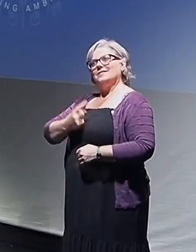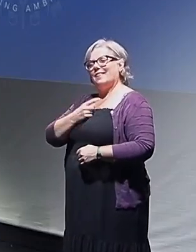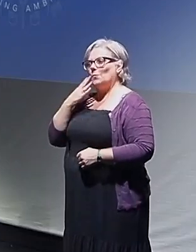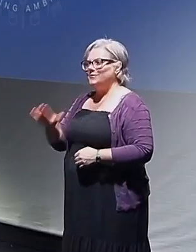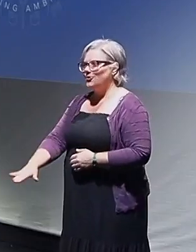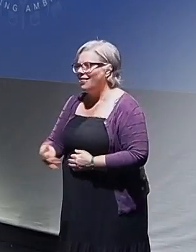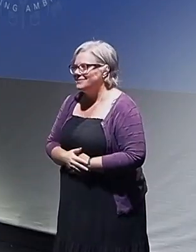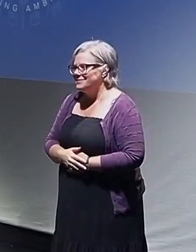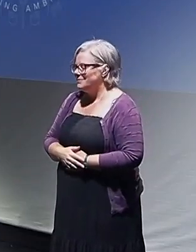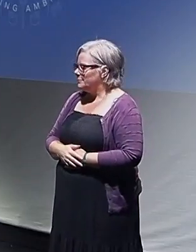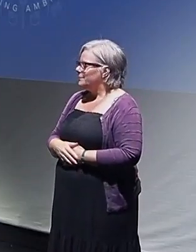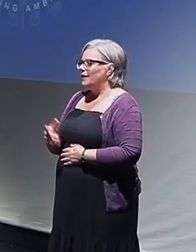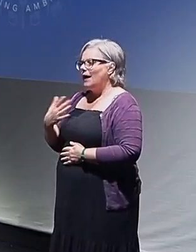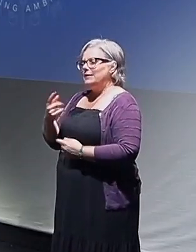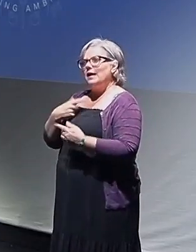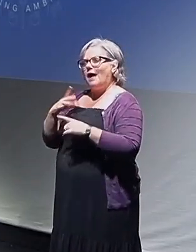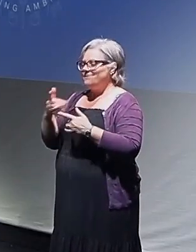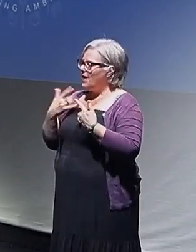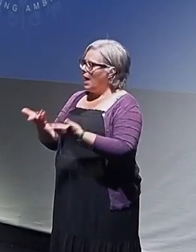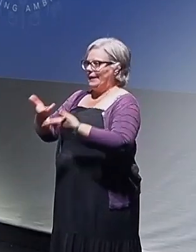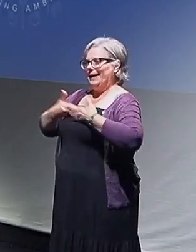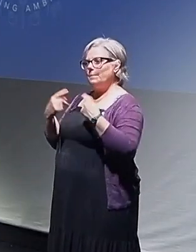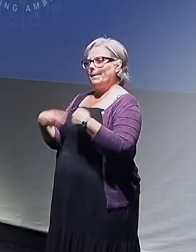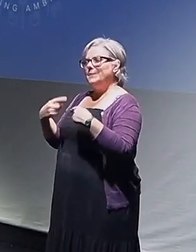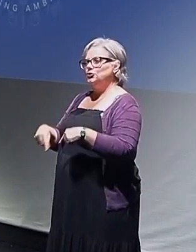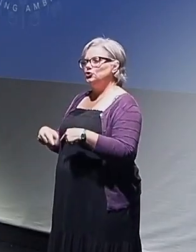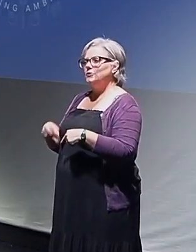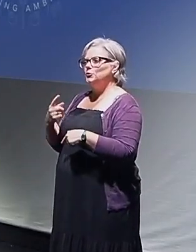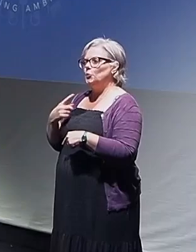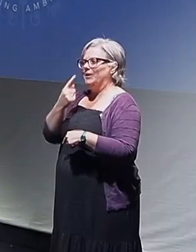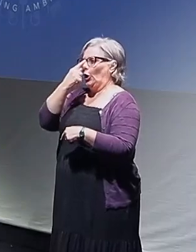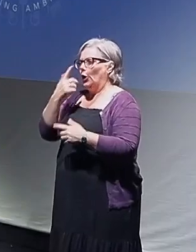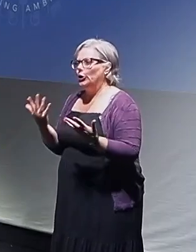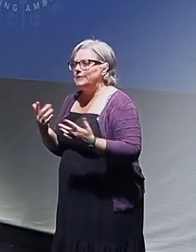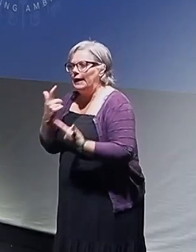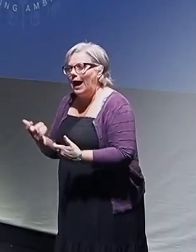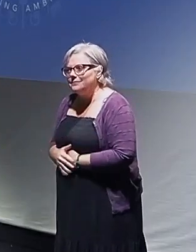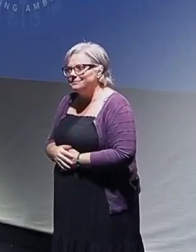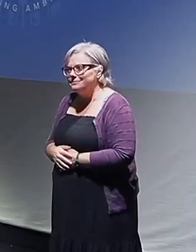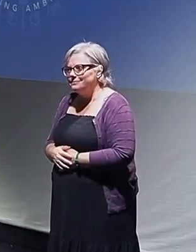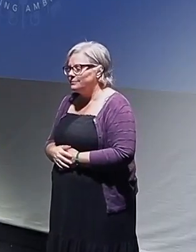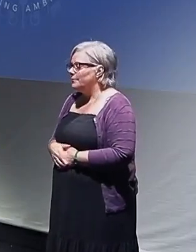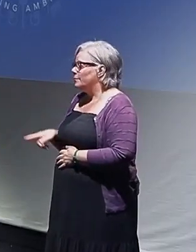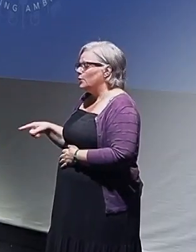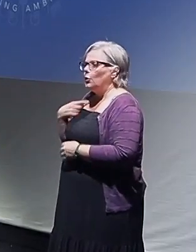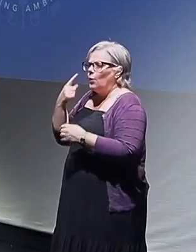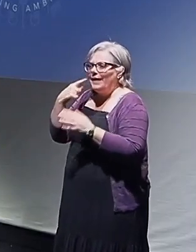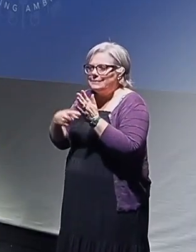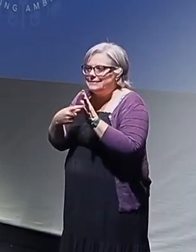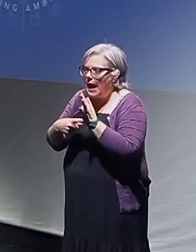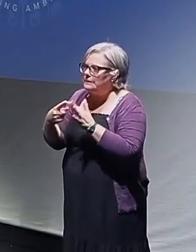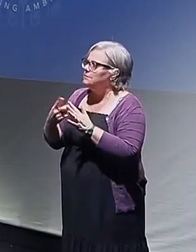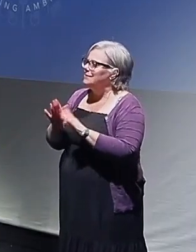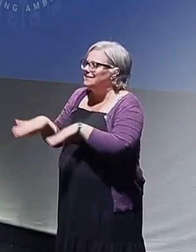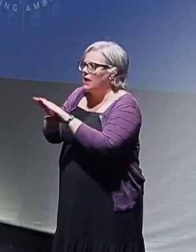gives people permission to be nerds. So, do you think the Tate and the National Gallery and